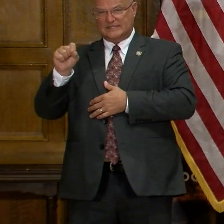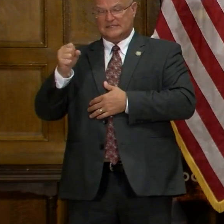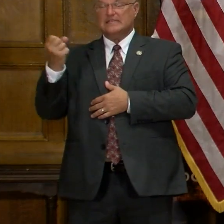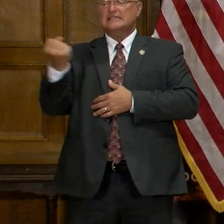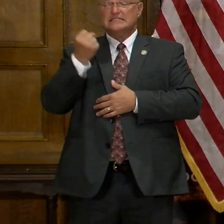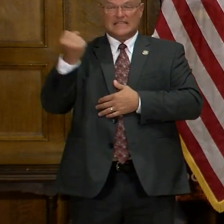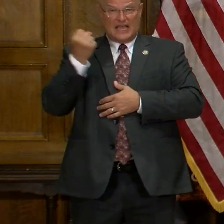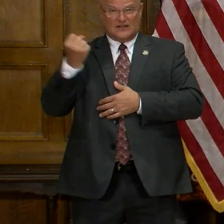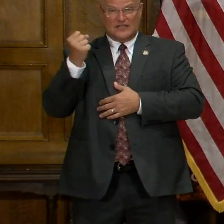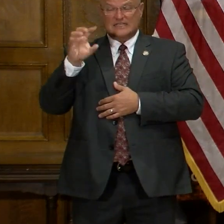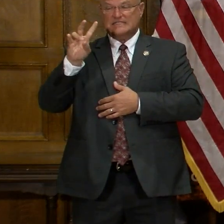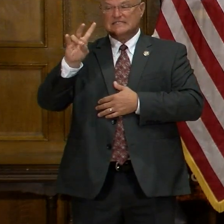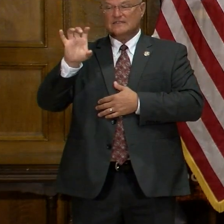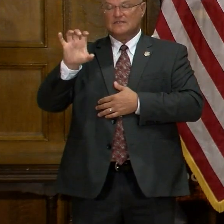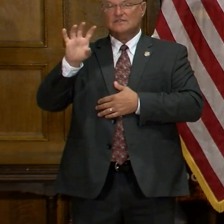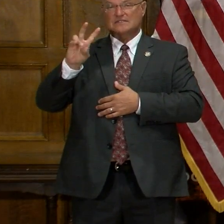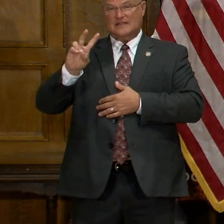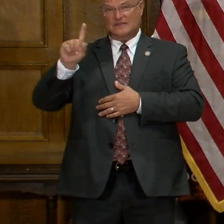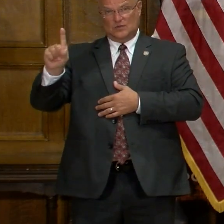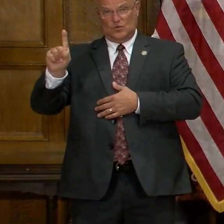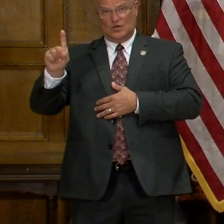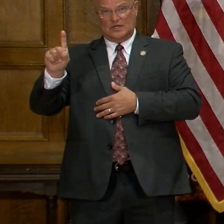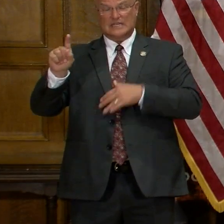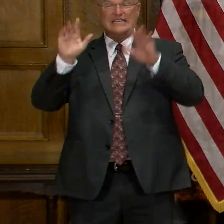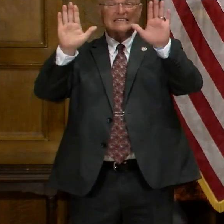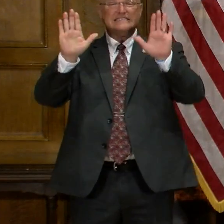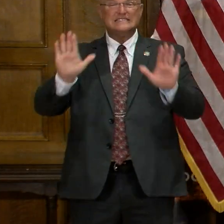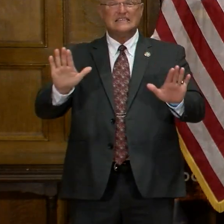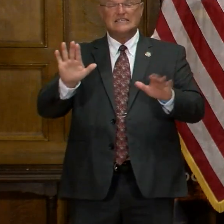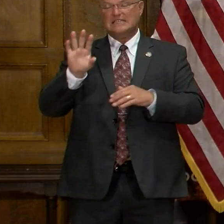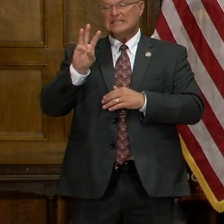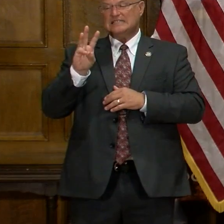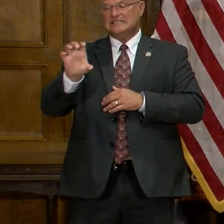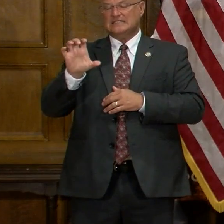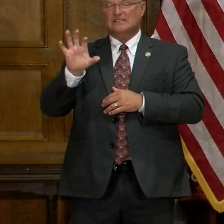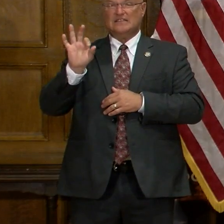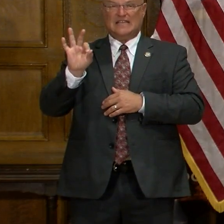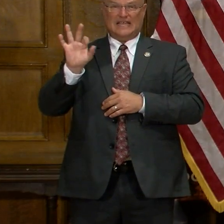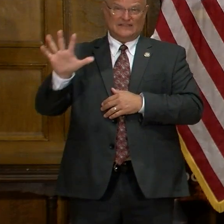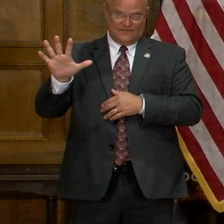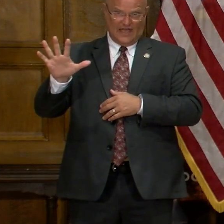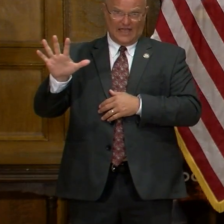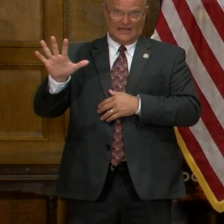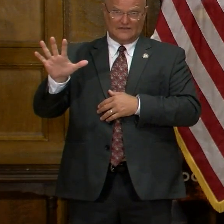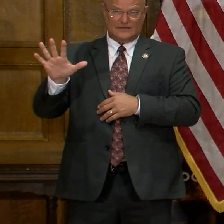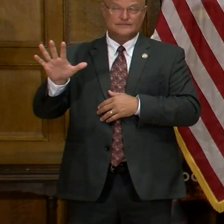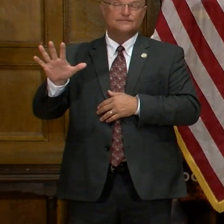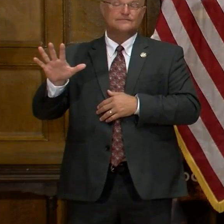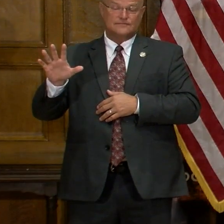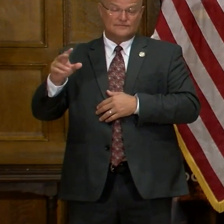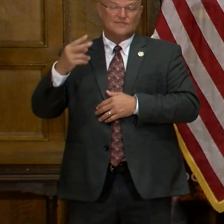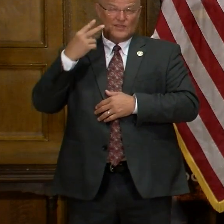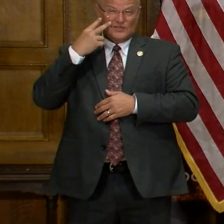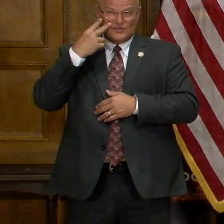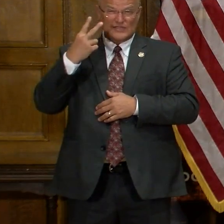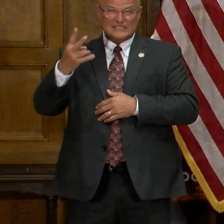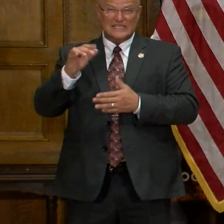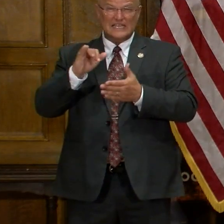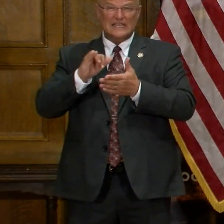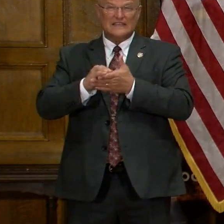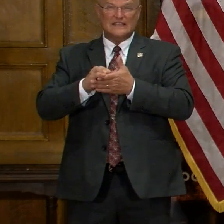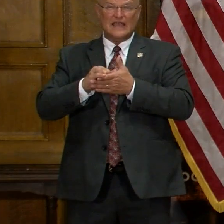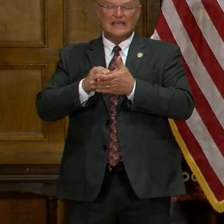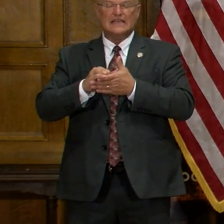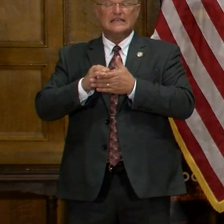Saturday 771, and Sunday we had 695 new cases. So you can see it's